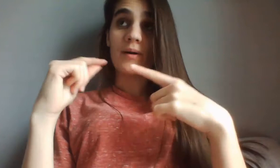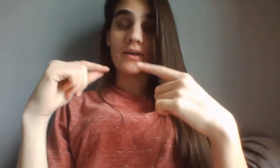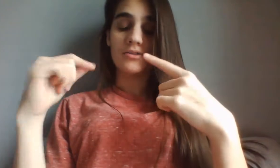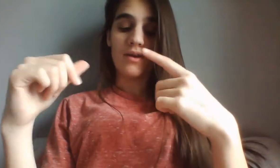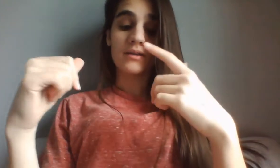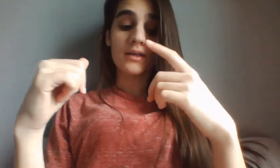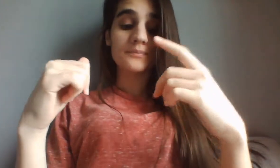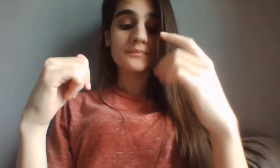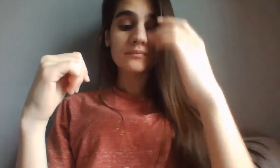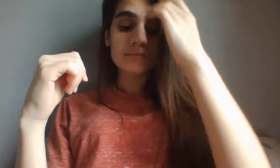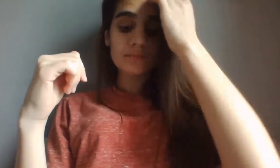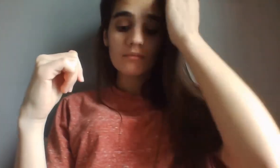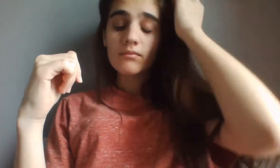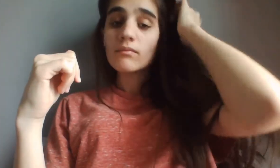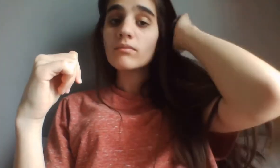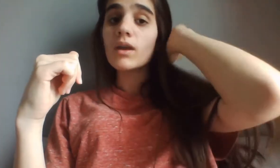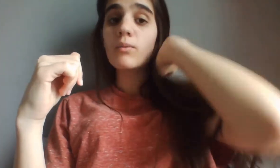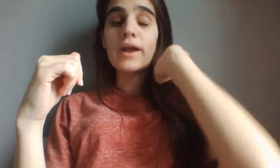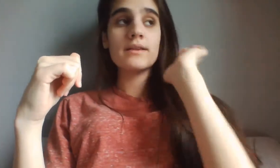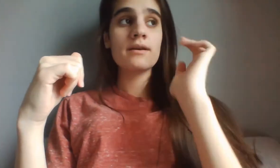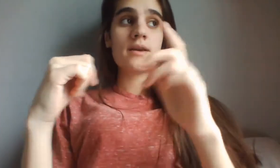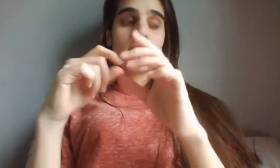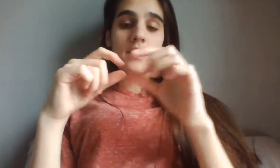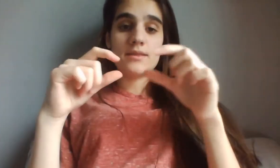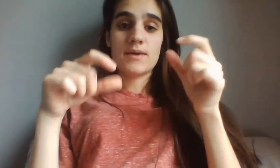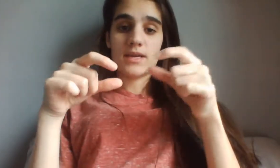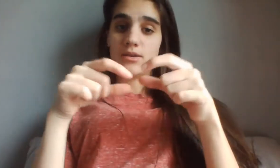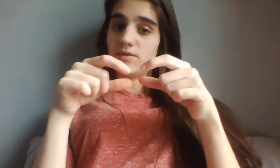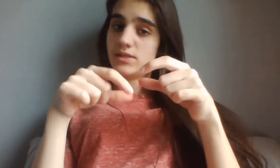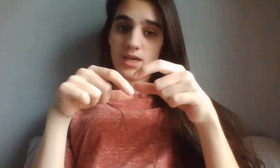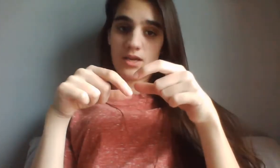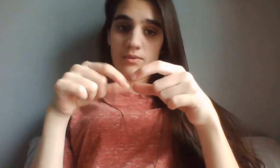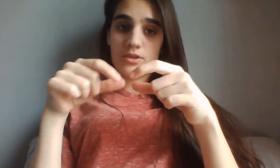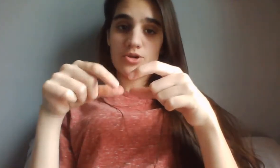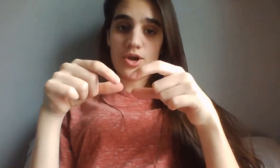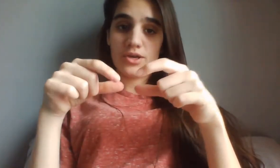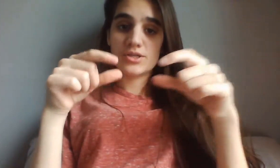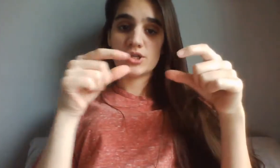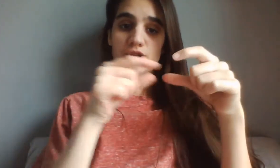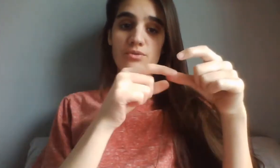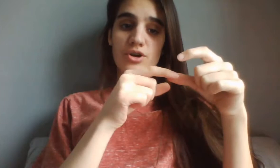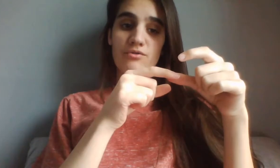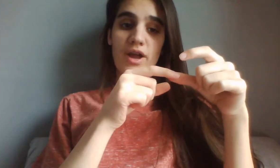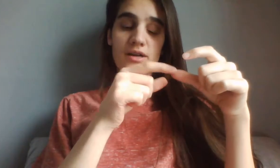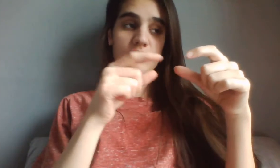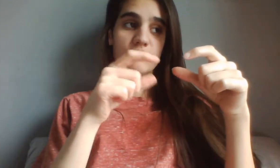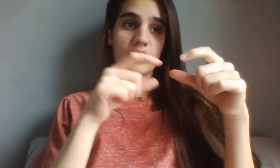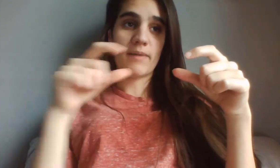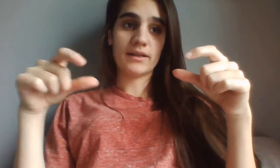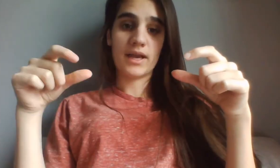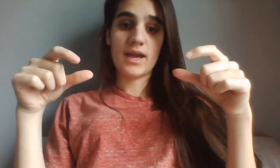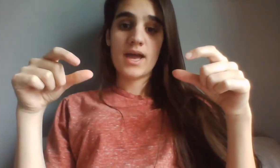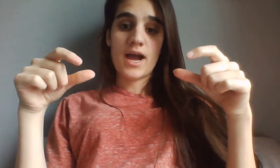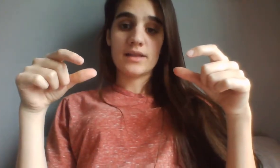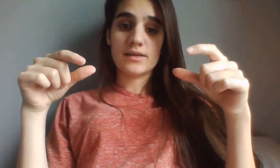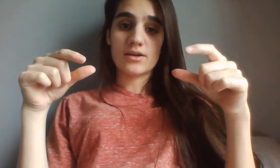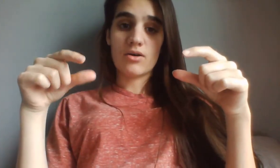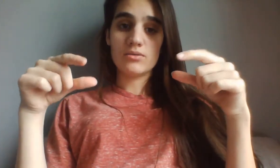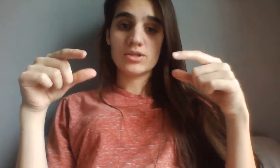that directly. When in the beginning of the scene with the nurse, it showed her reacting really badly, and there's a whole